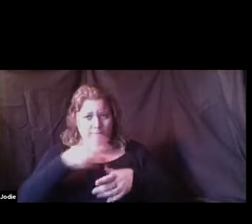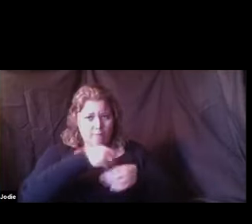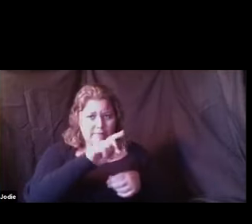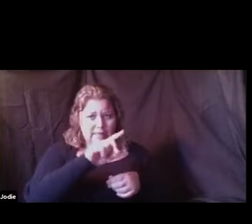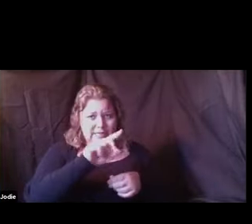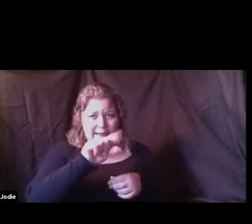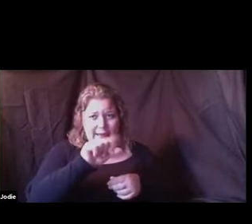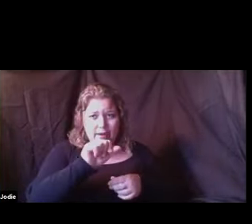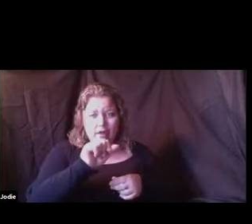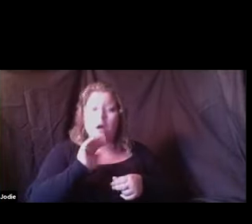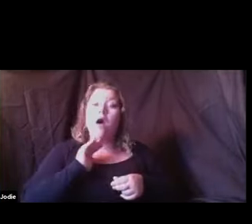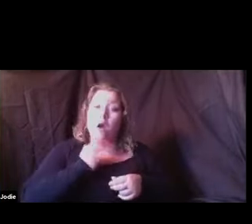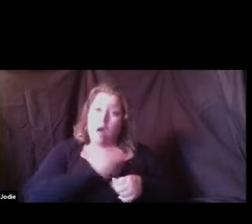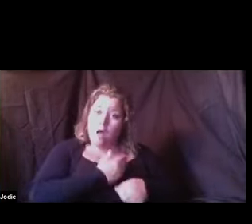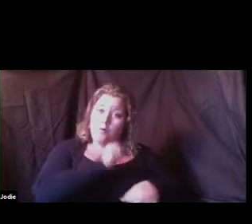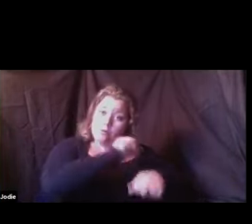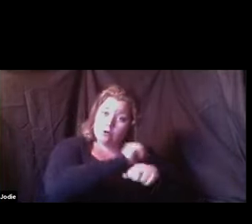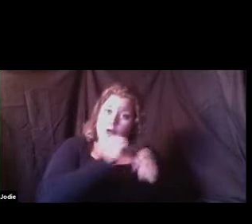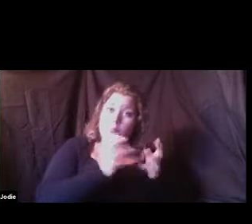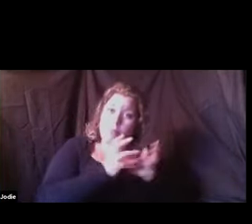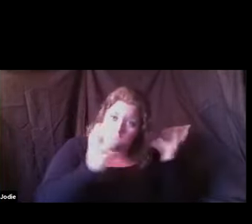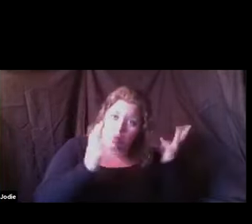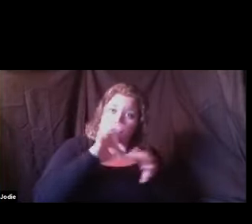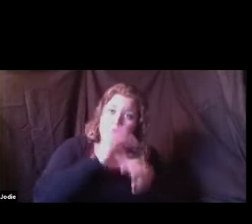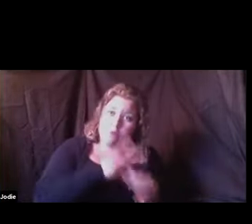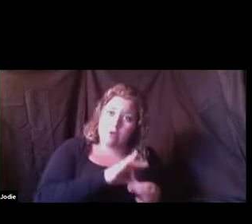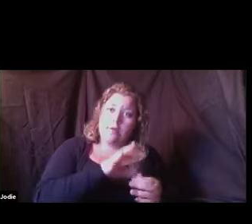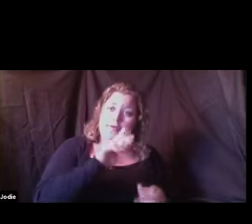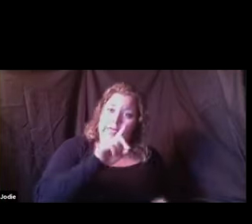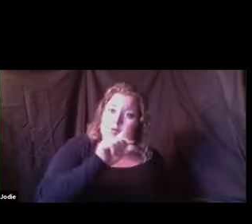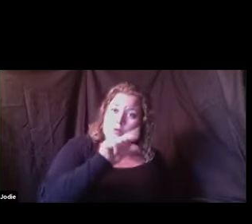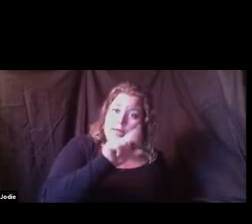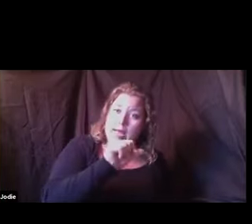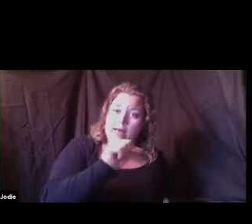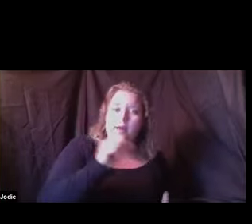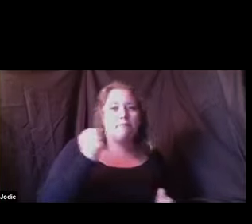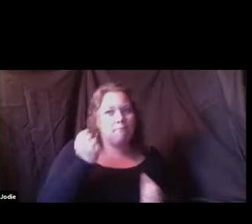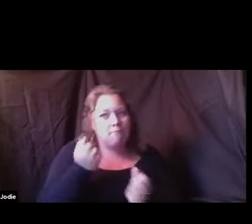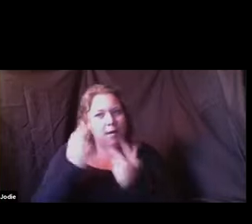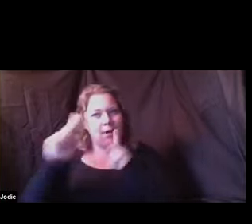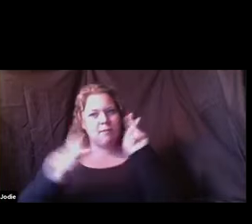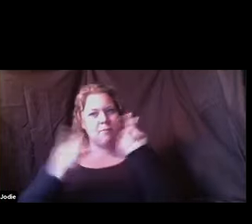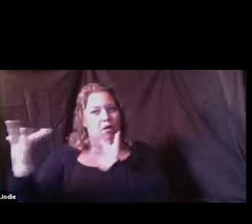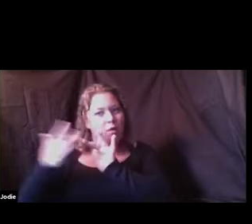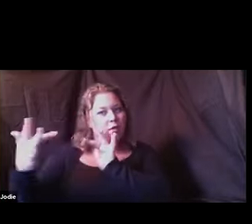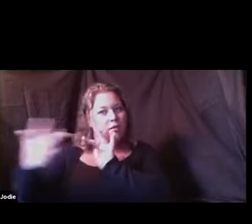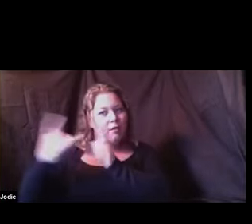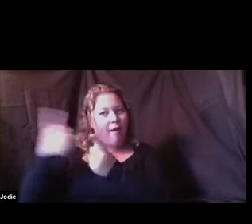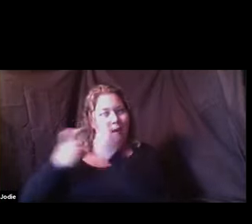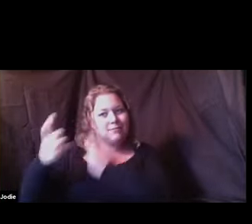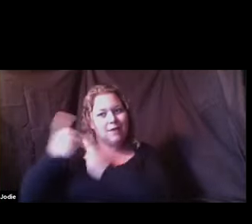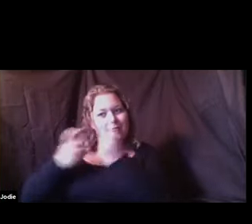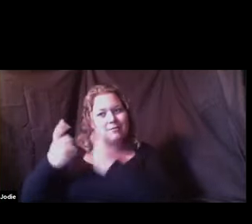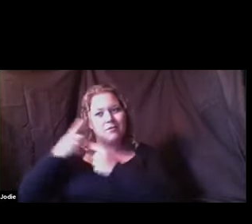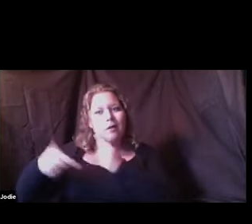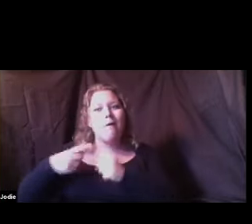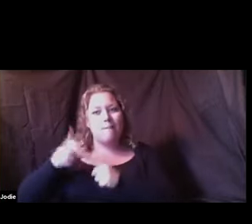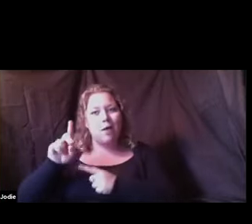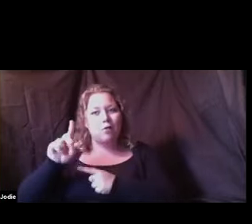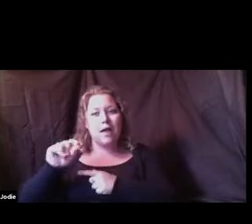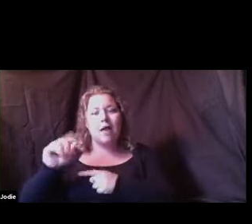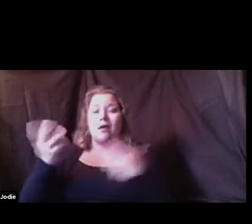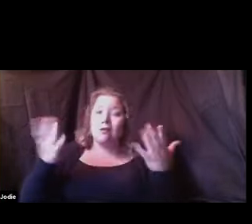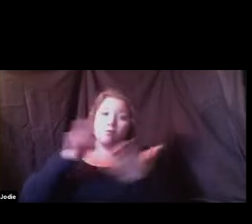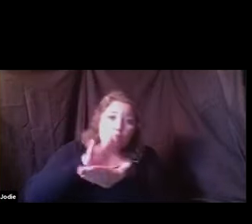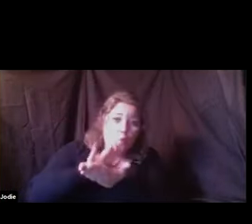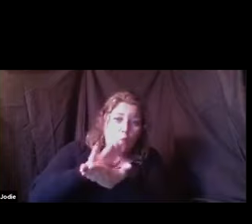community members, we've received a lot of questions and inquiries from all sectors, from business and